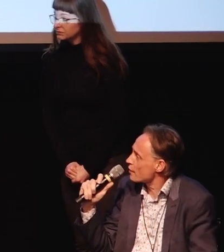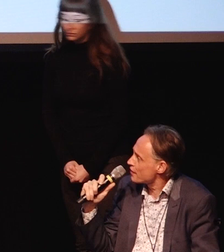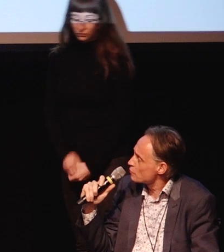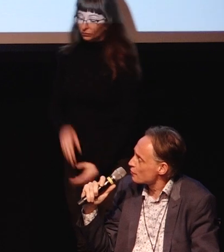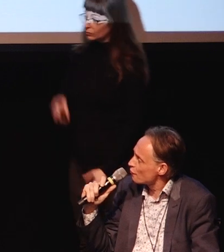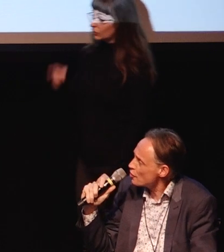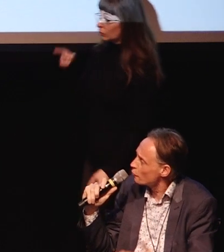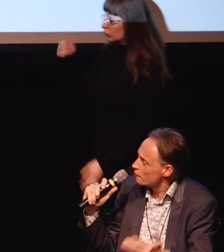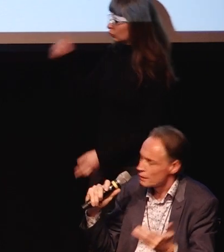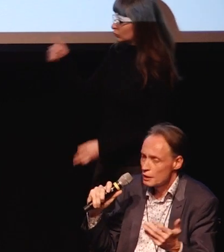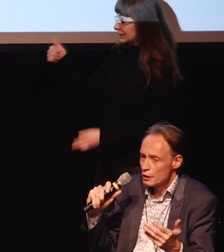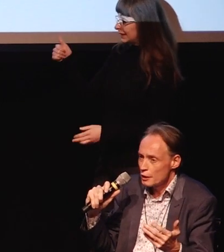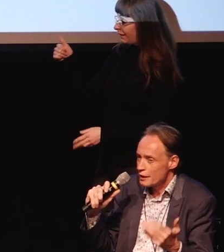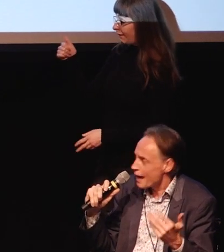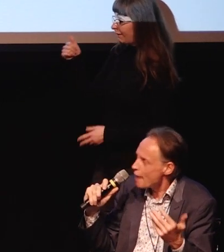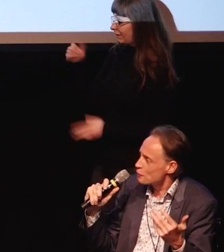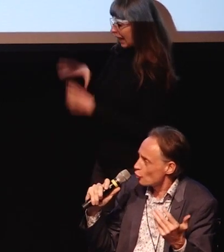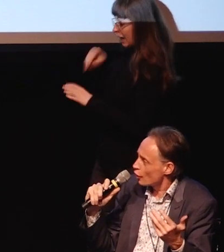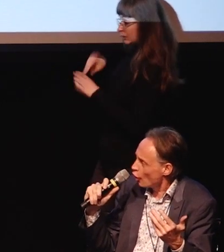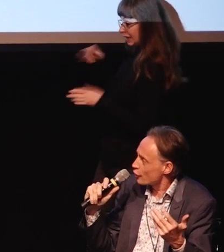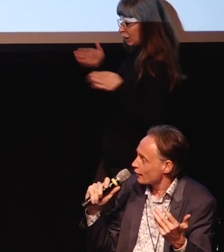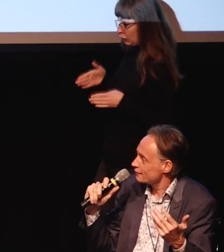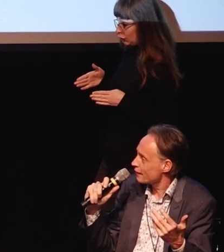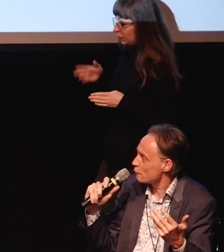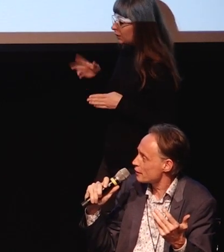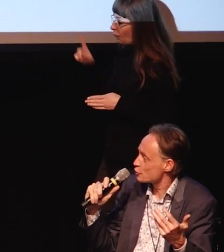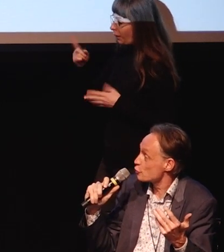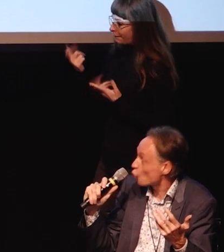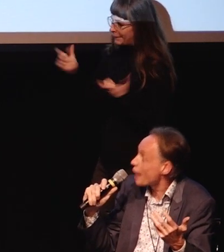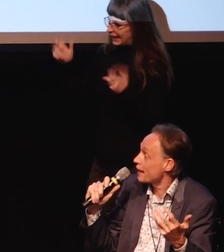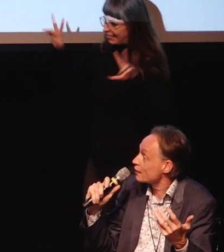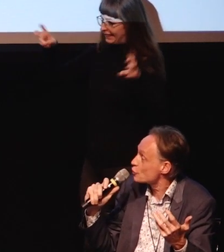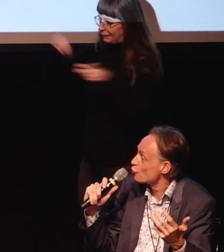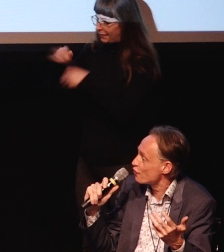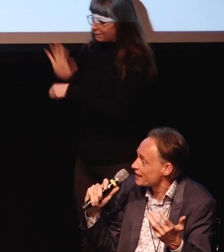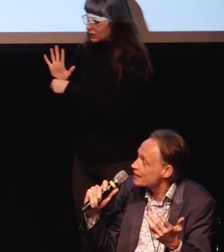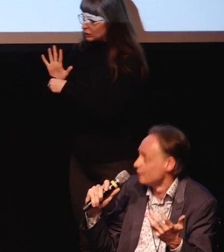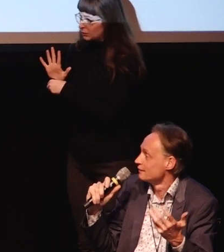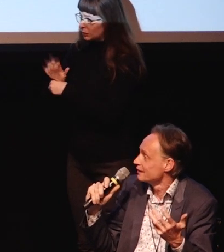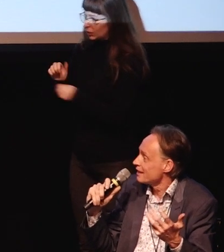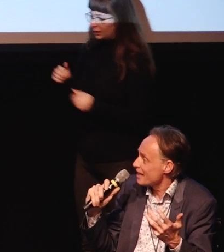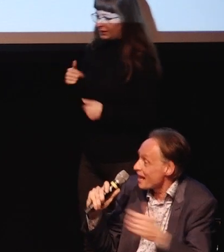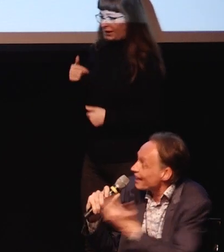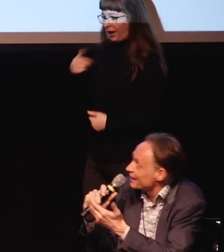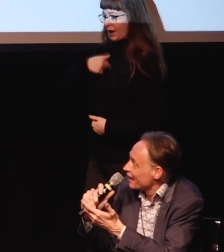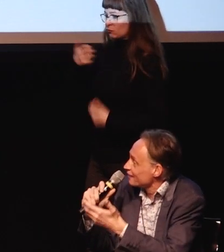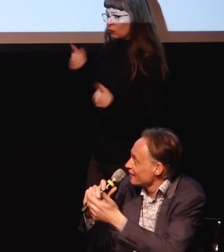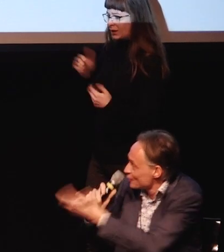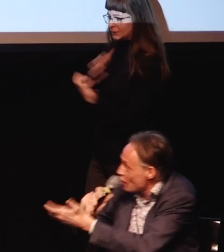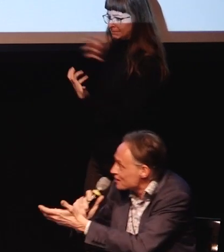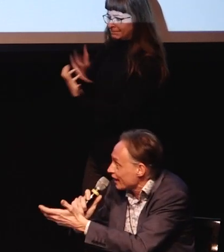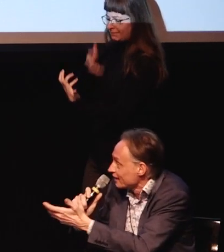sort of one of the themes of the film. You have to work harder, right? Because you're trying to fit in, and that can